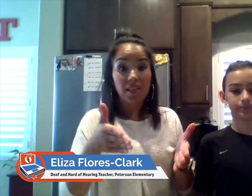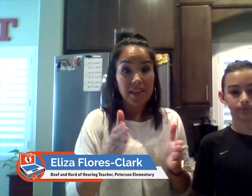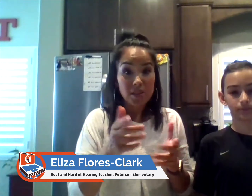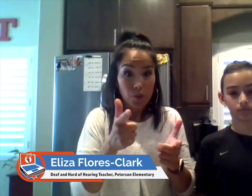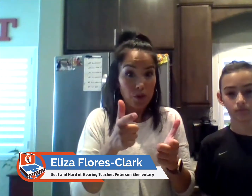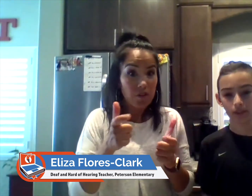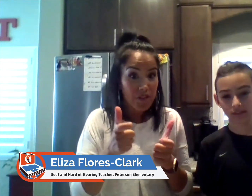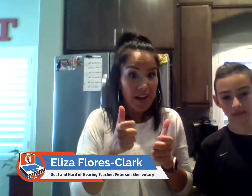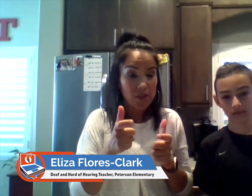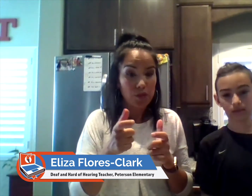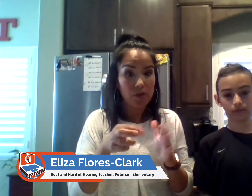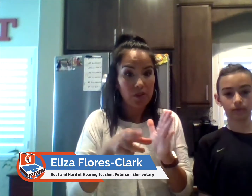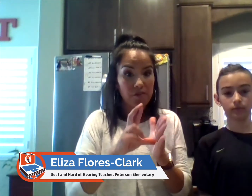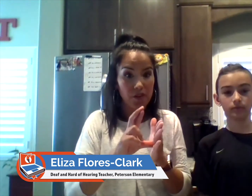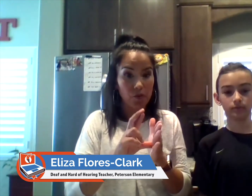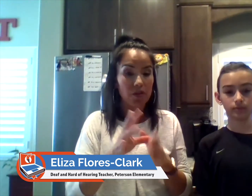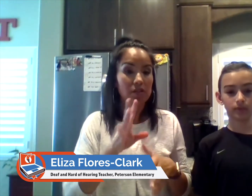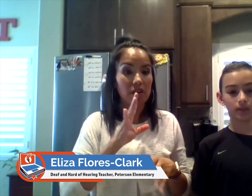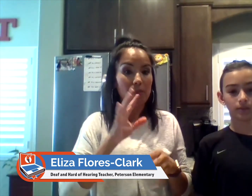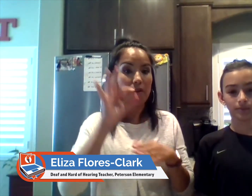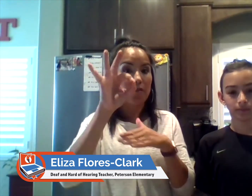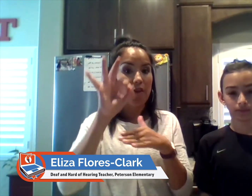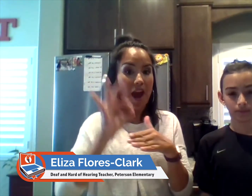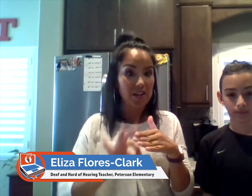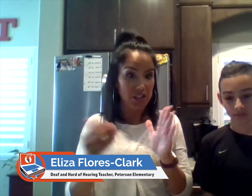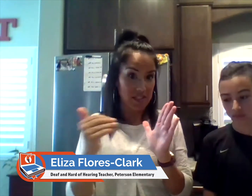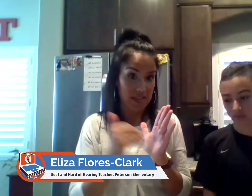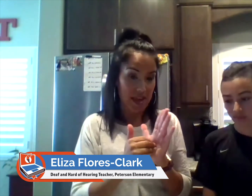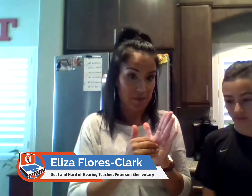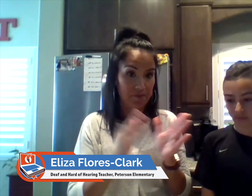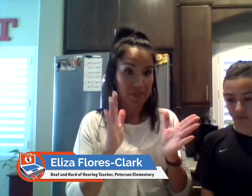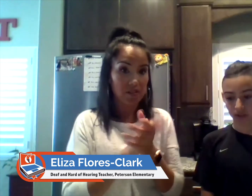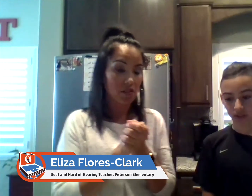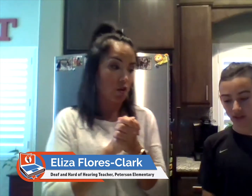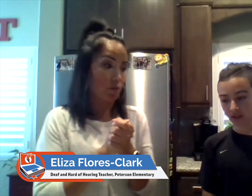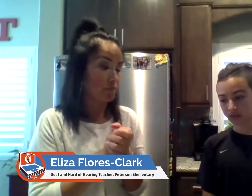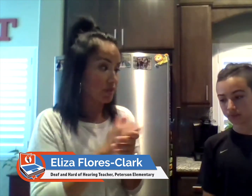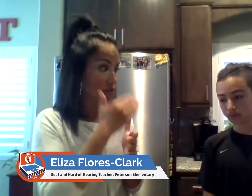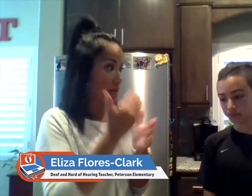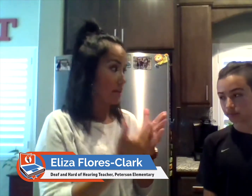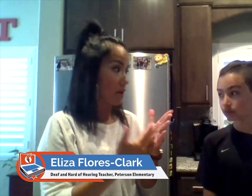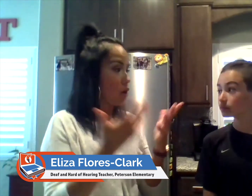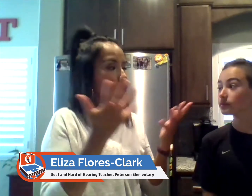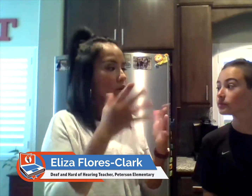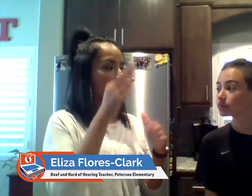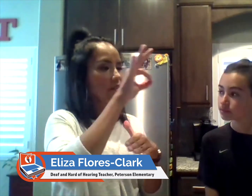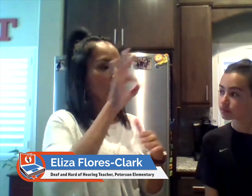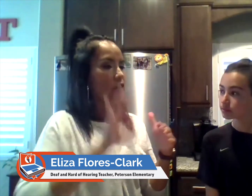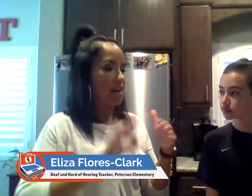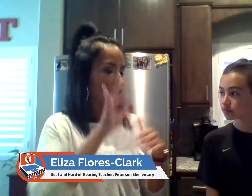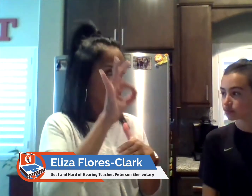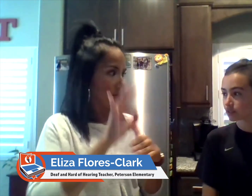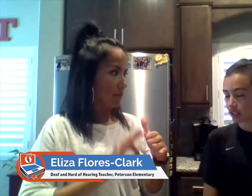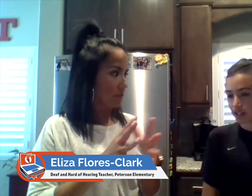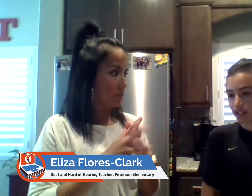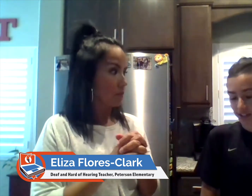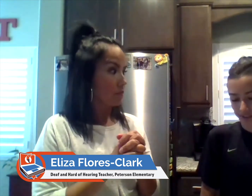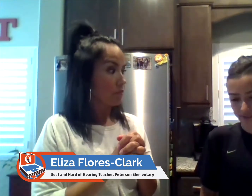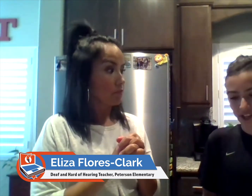Let's real fast, we're going to review. We're going to talk about fractions again. So, Jaden, what is a fraction? A